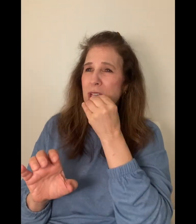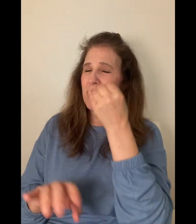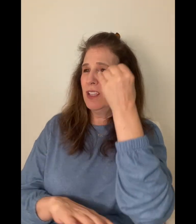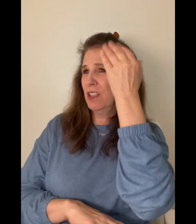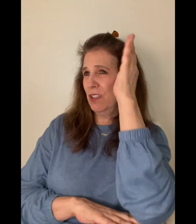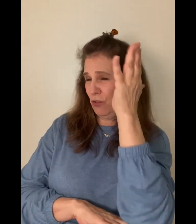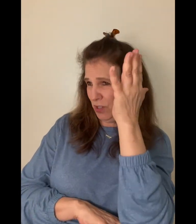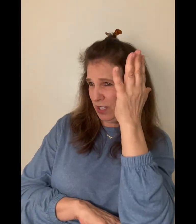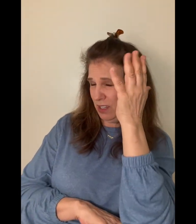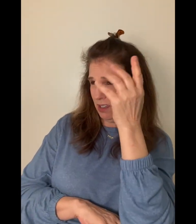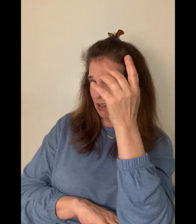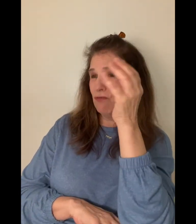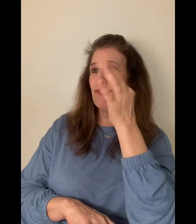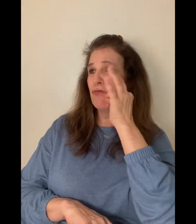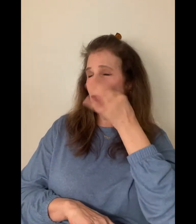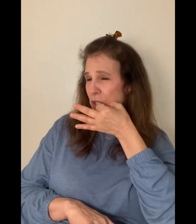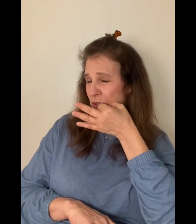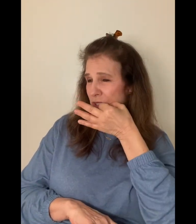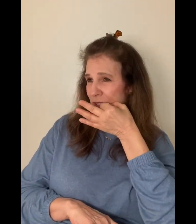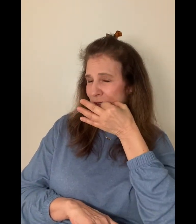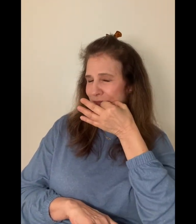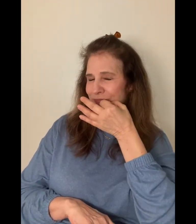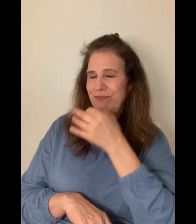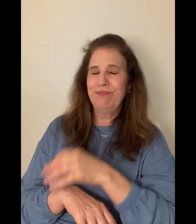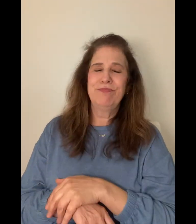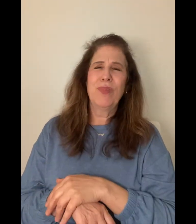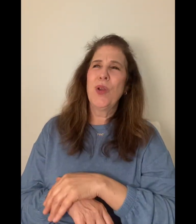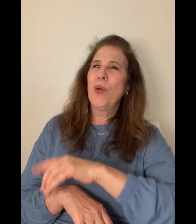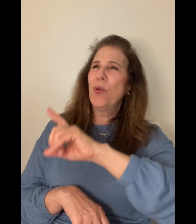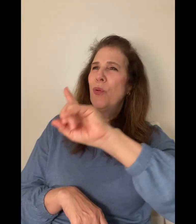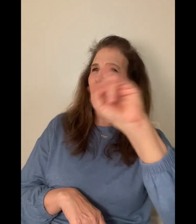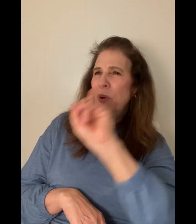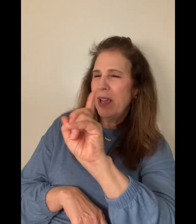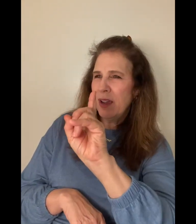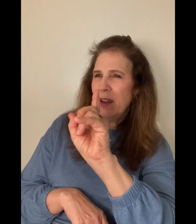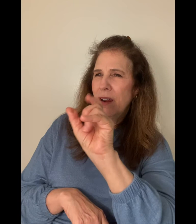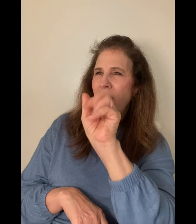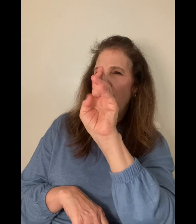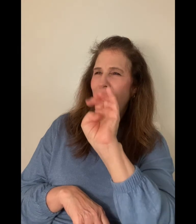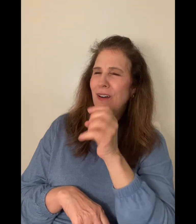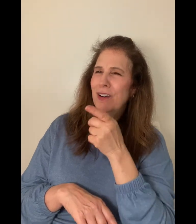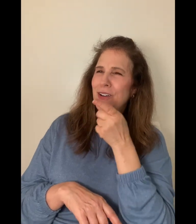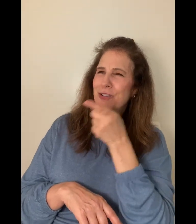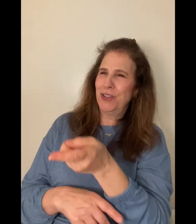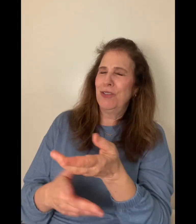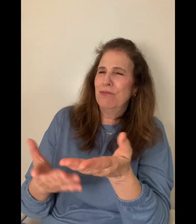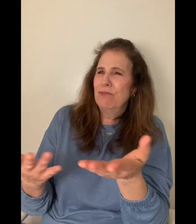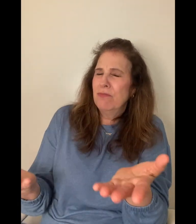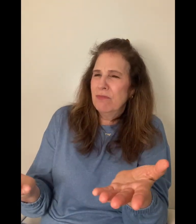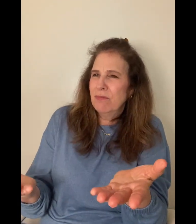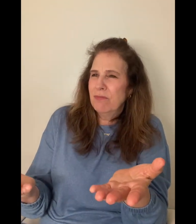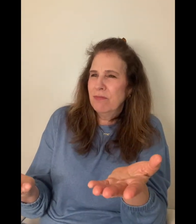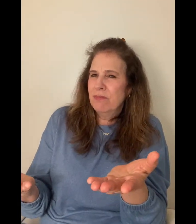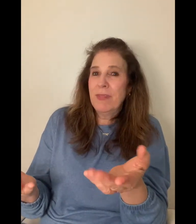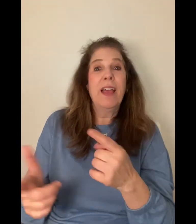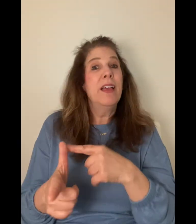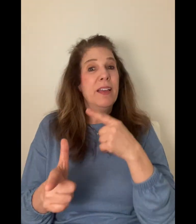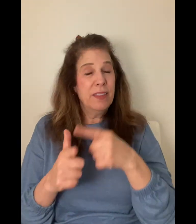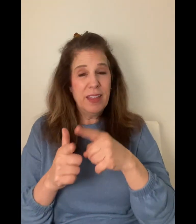condemned. And these punishments are things that we probably carry till today, and hopefully we alleviate from them.